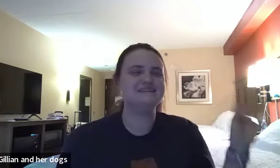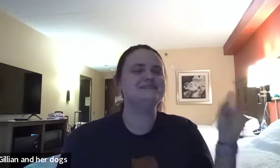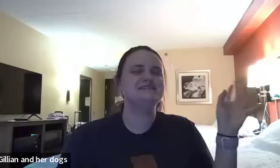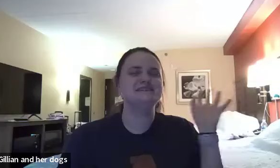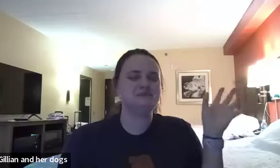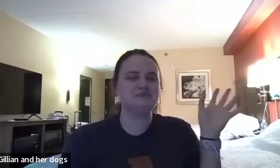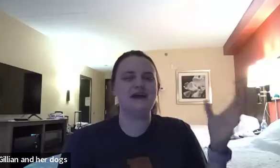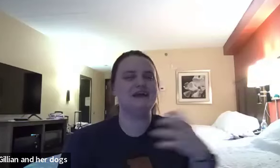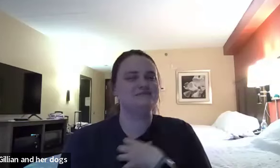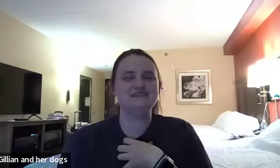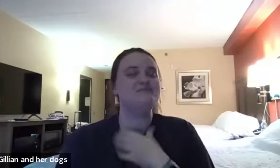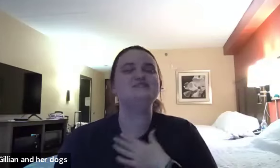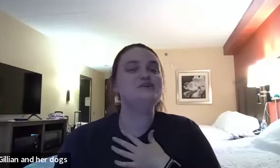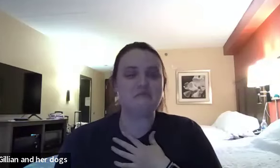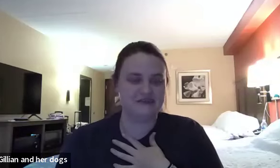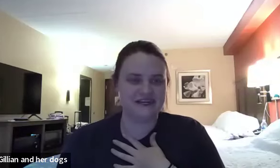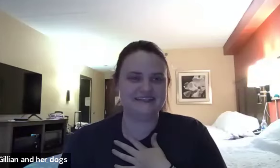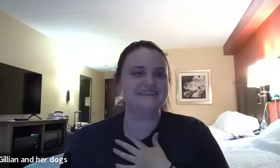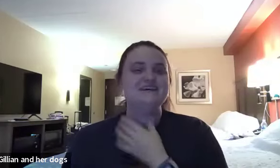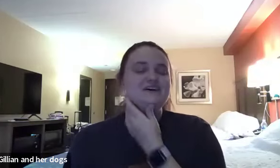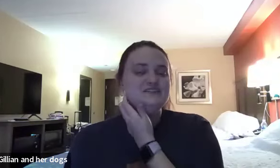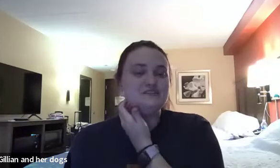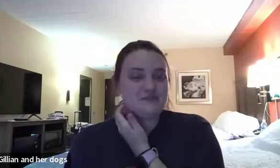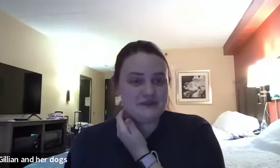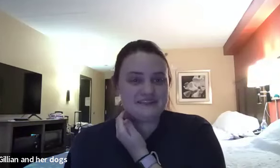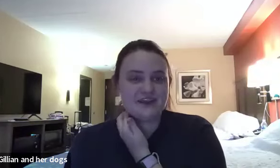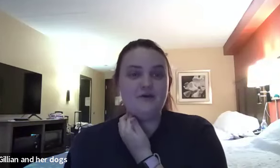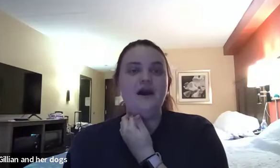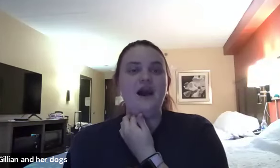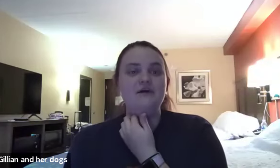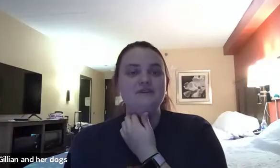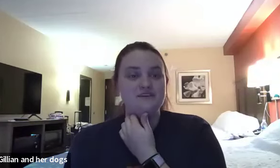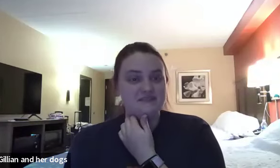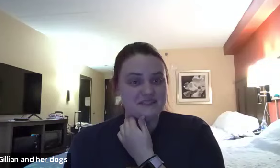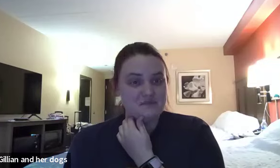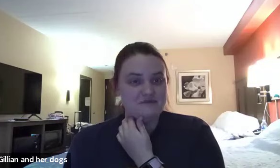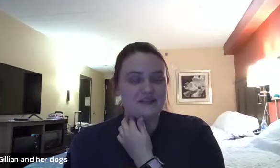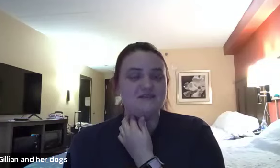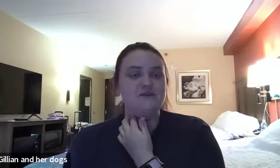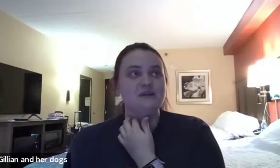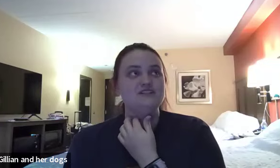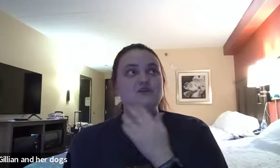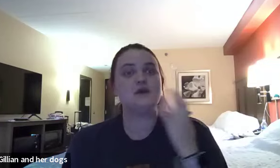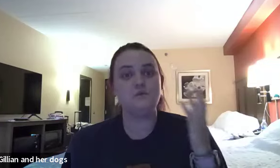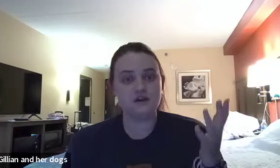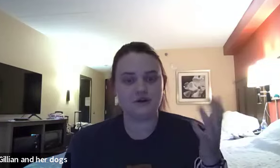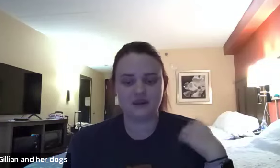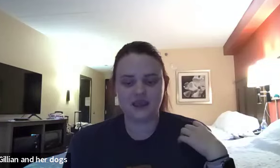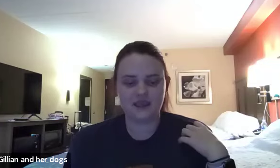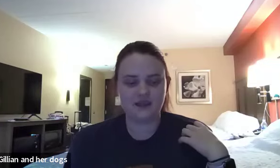say this example and I'm still mad that I did this. So a few weeks ago, I went to go visit some of my friends and we went to a water park. And